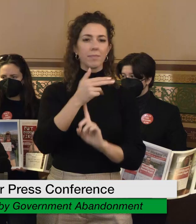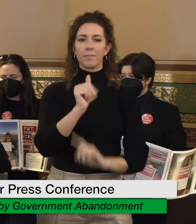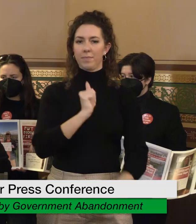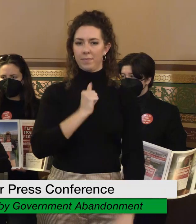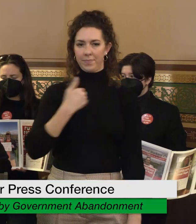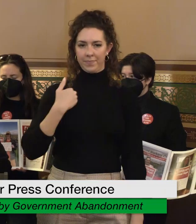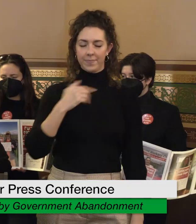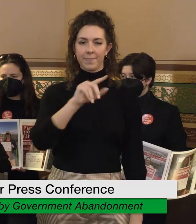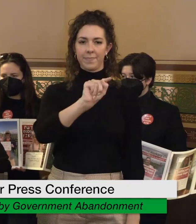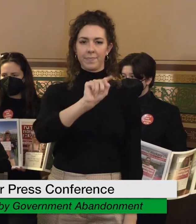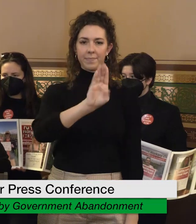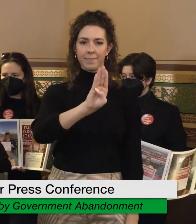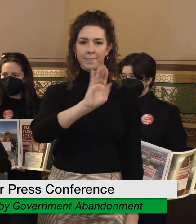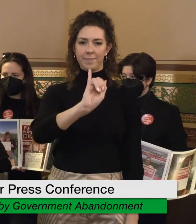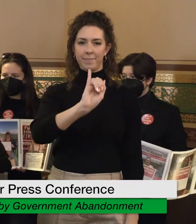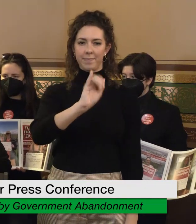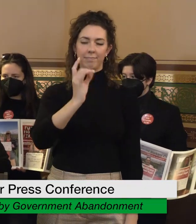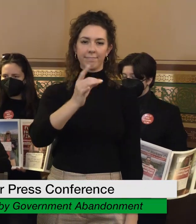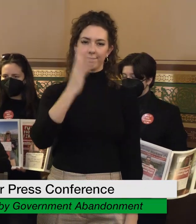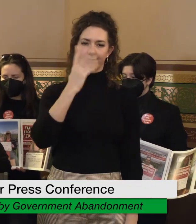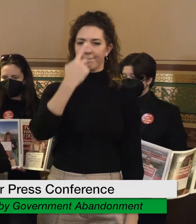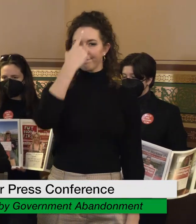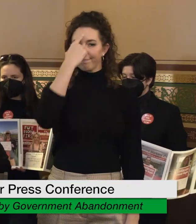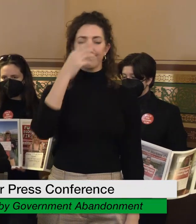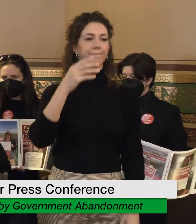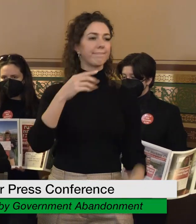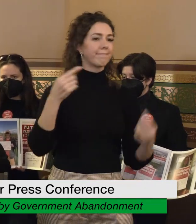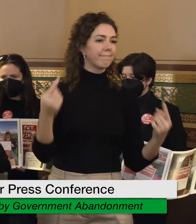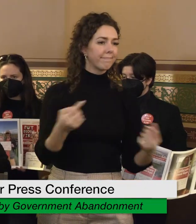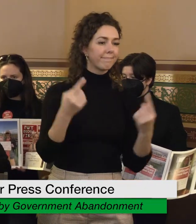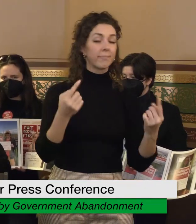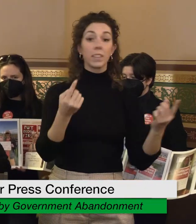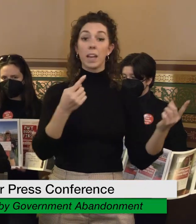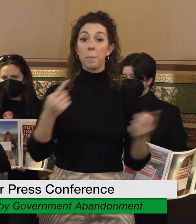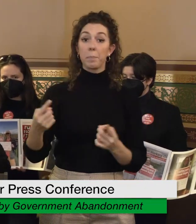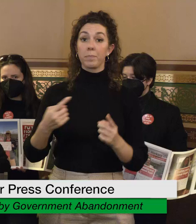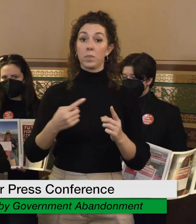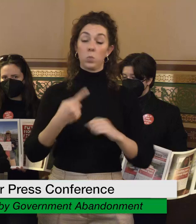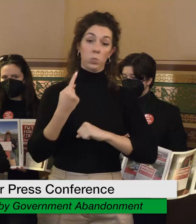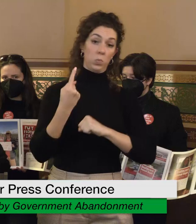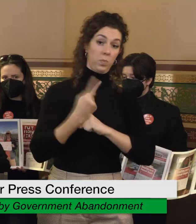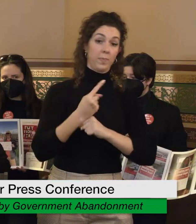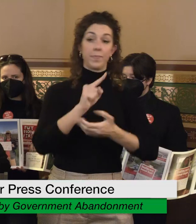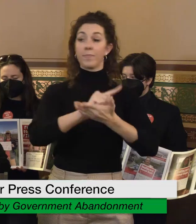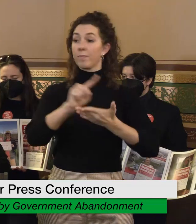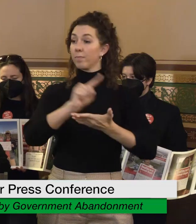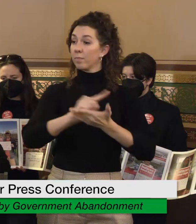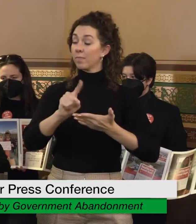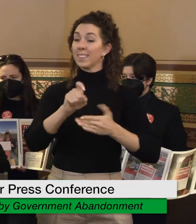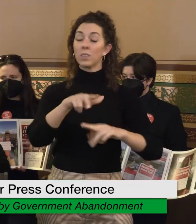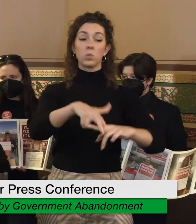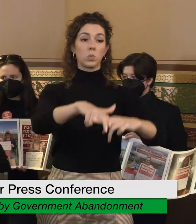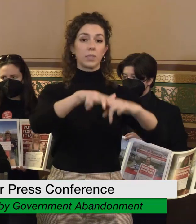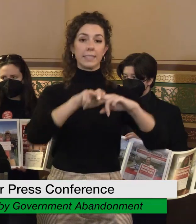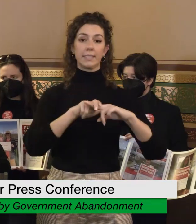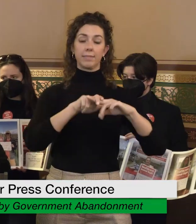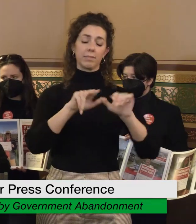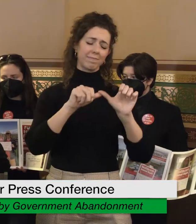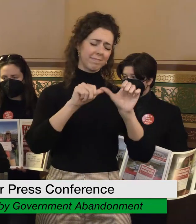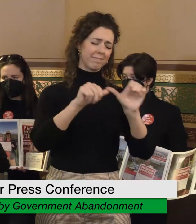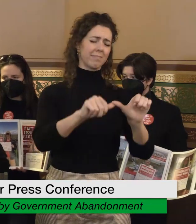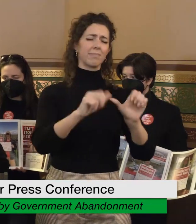brain injury, and one day a week, I had to sit for about